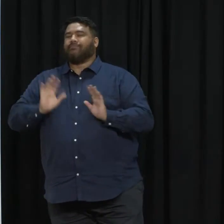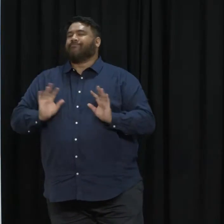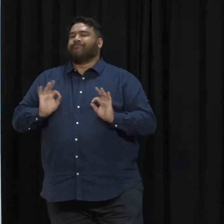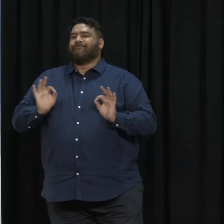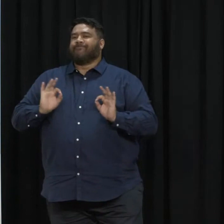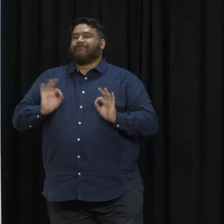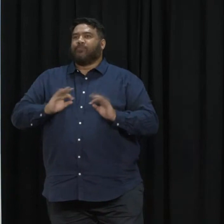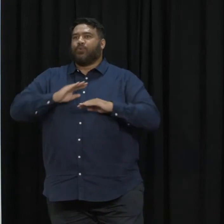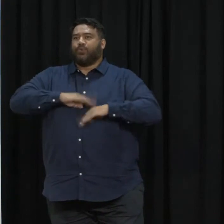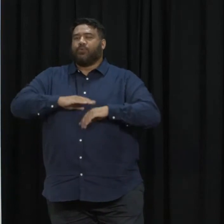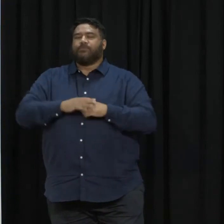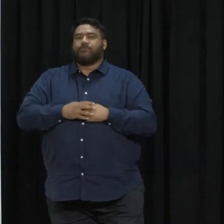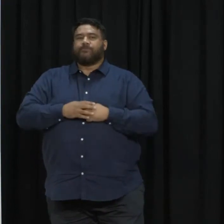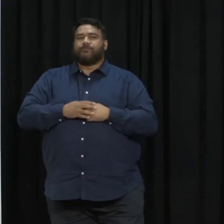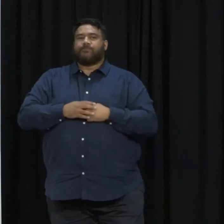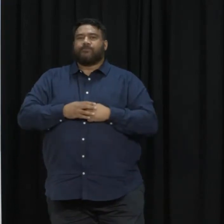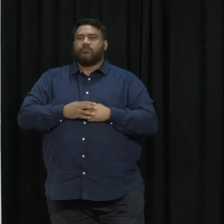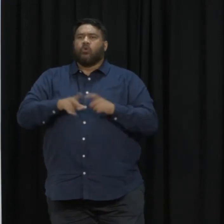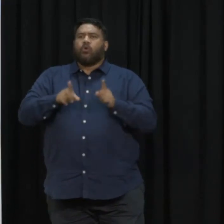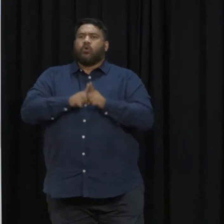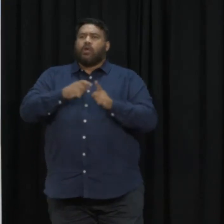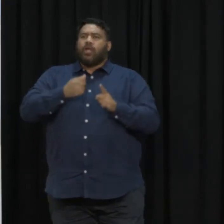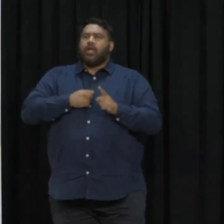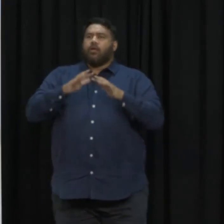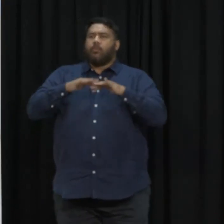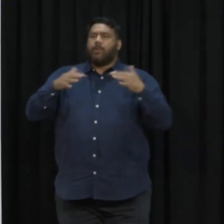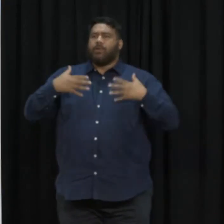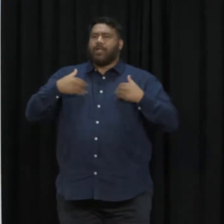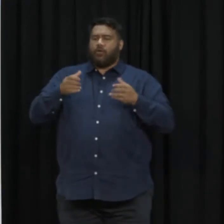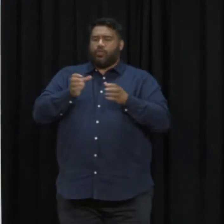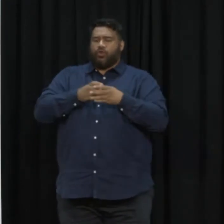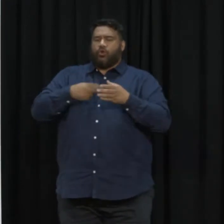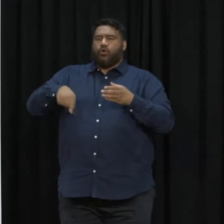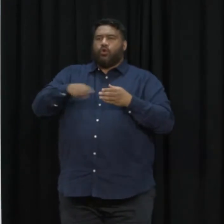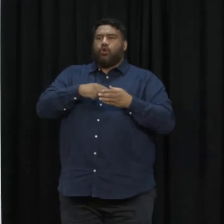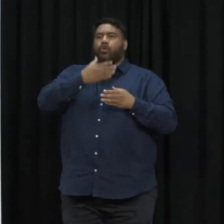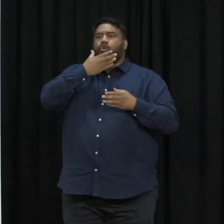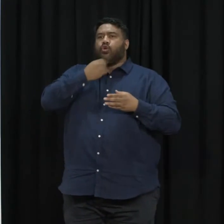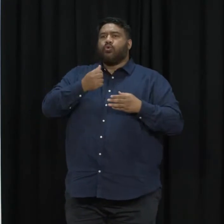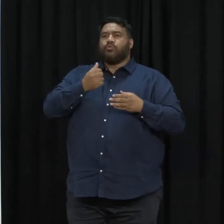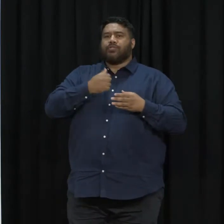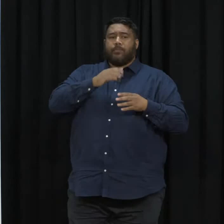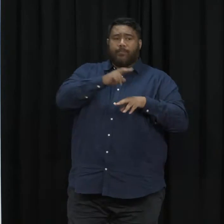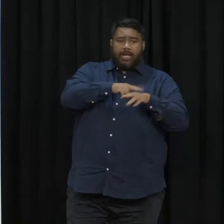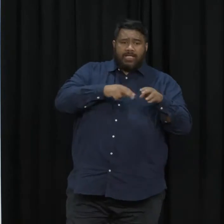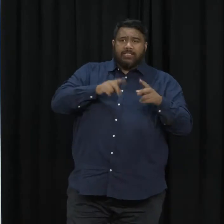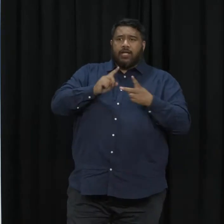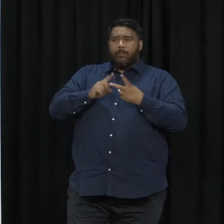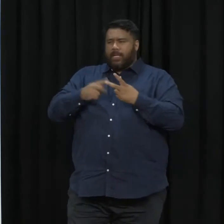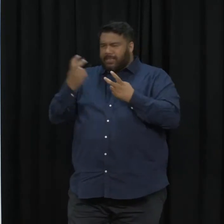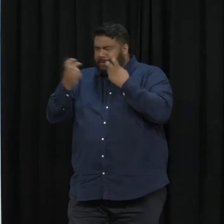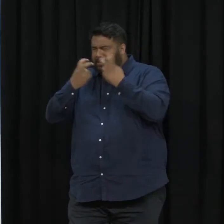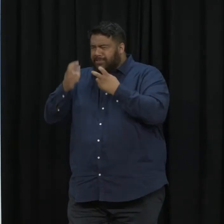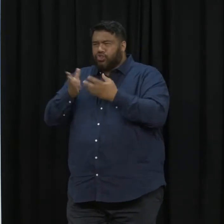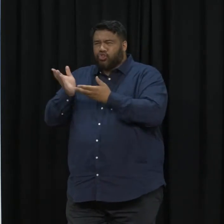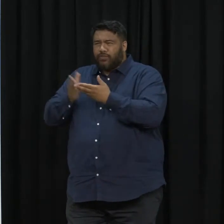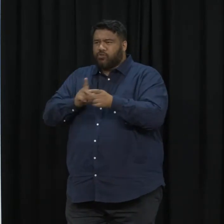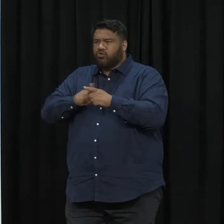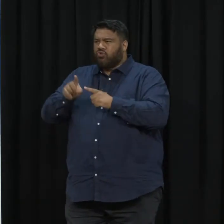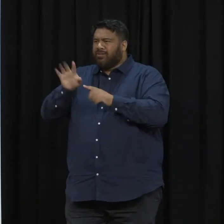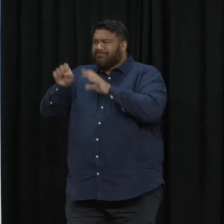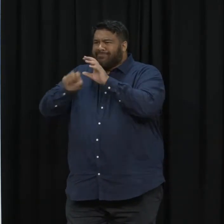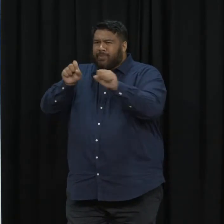of. And I can say that our public health units do use both finder services and the police to support them to find people who